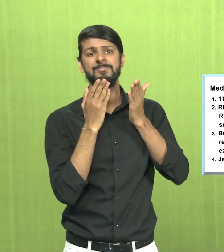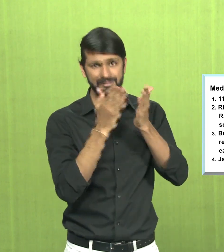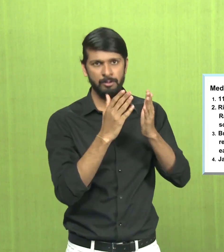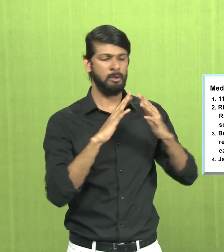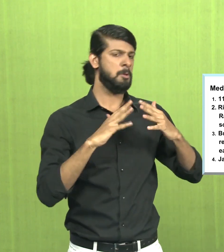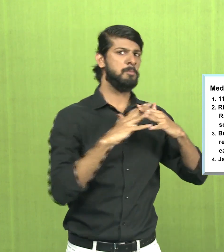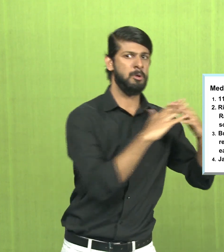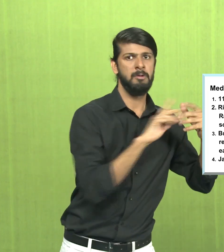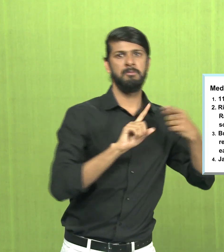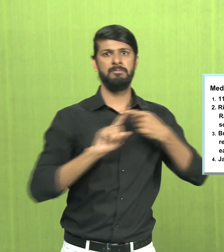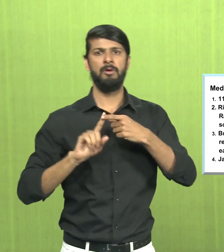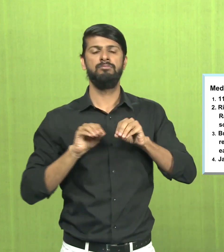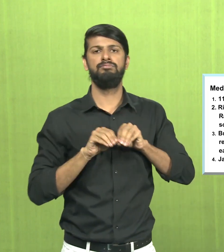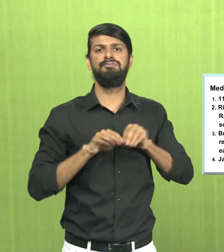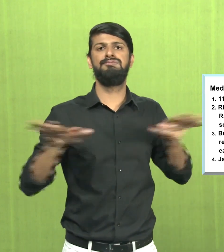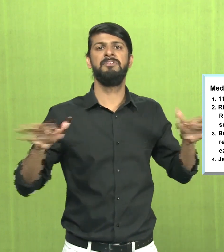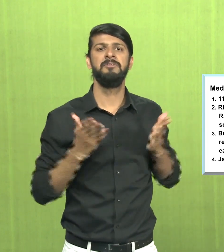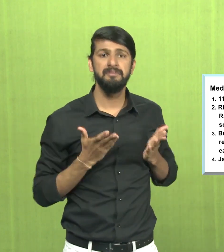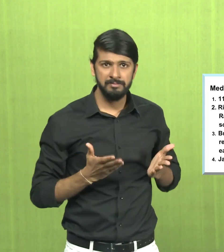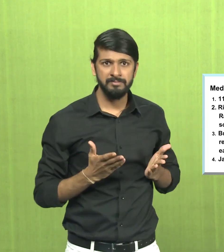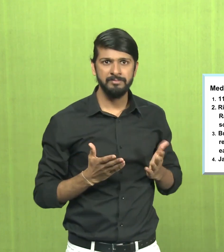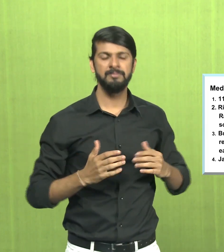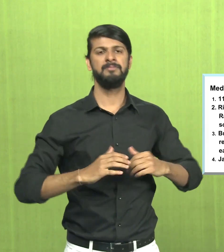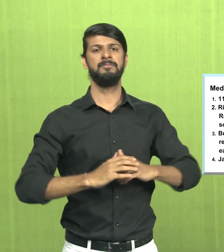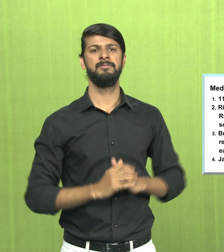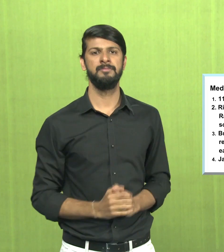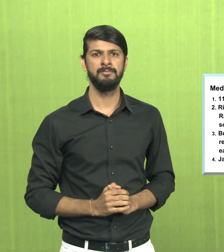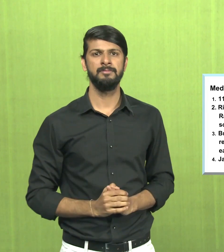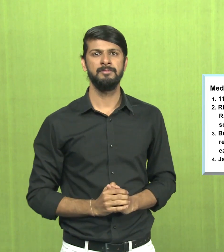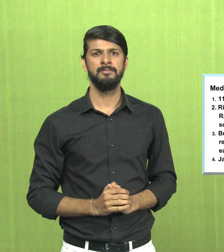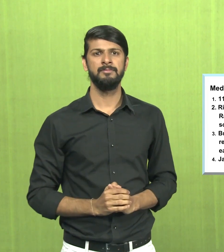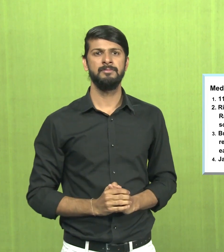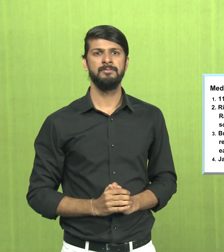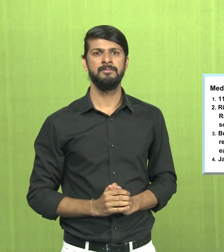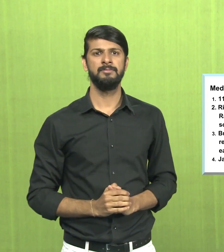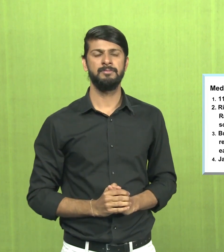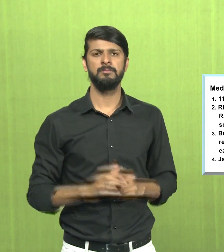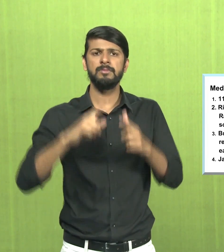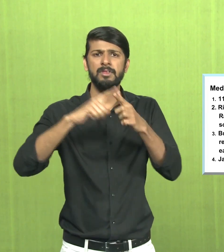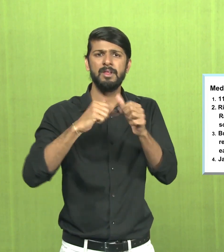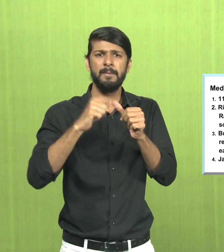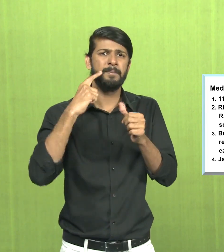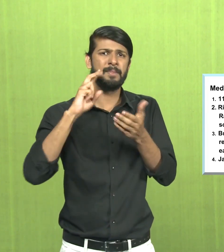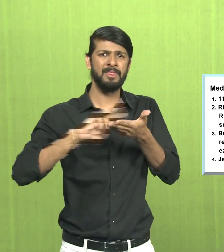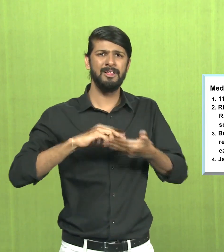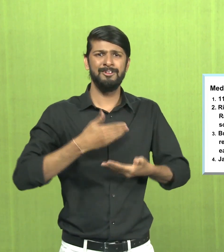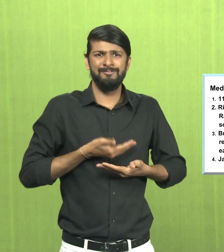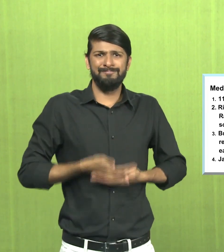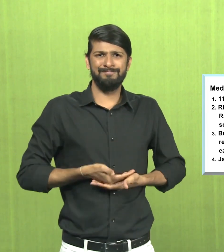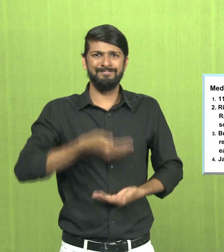So, the north had different religion, south had a different religion, but Buddhism and Jainism took the western and the eastern parts.